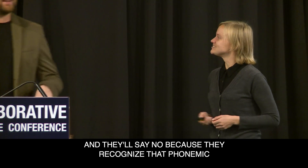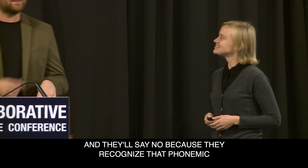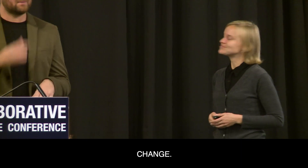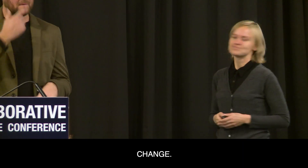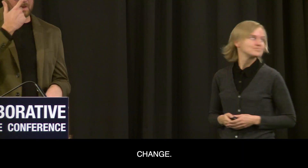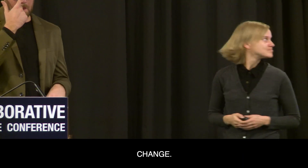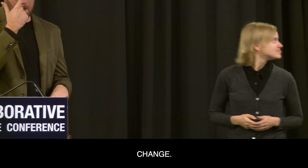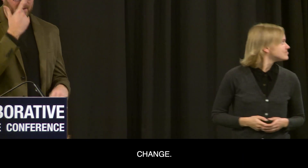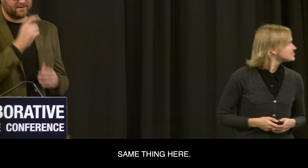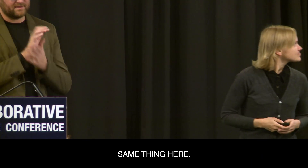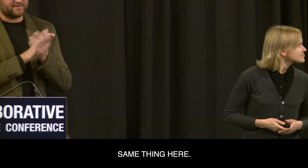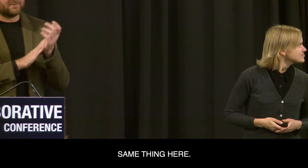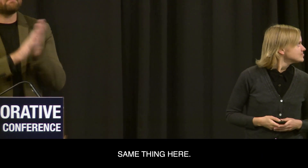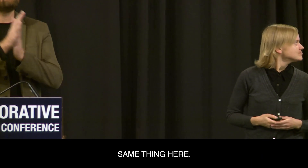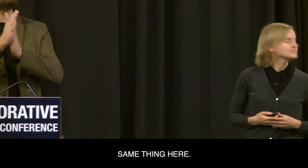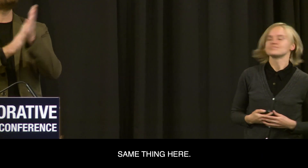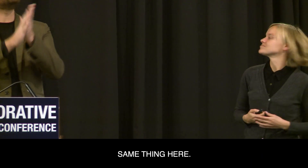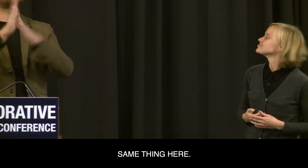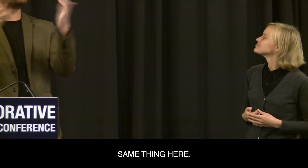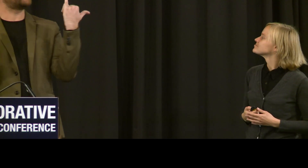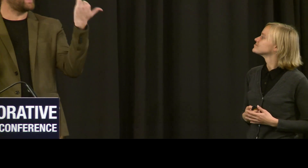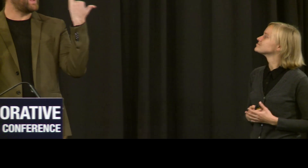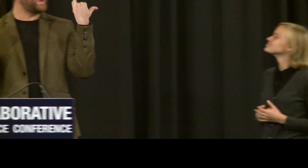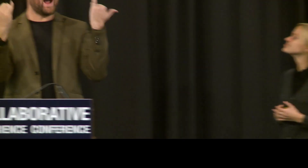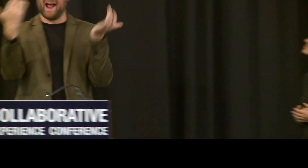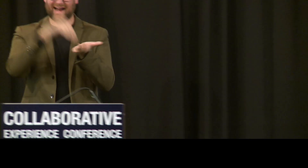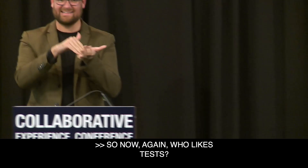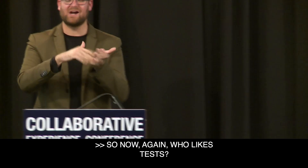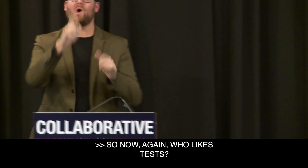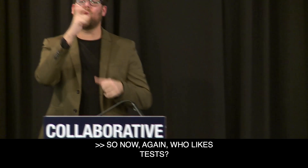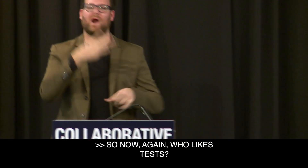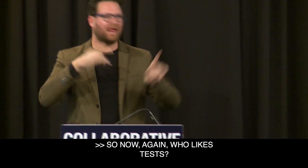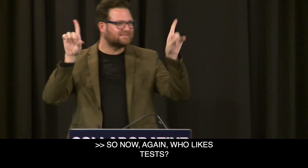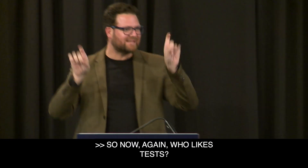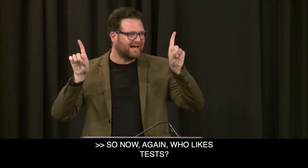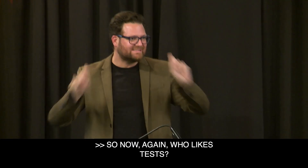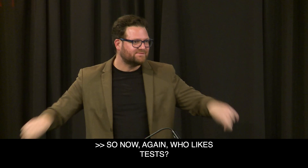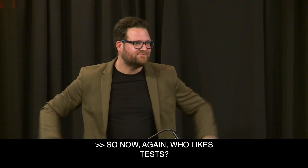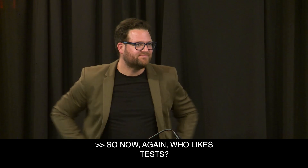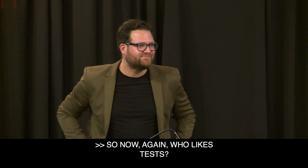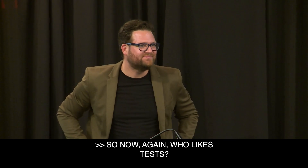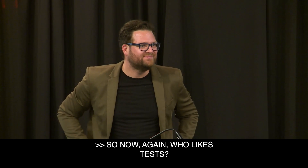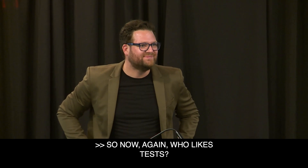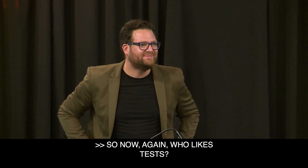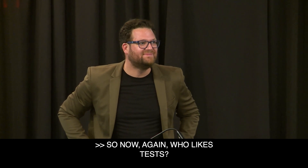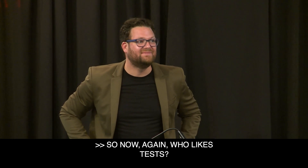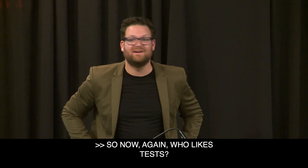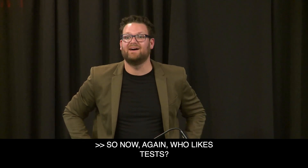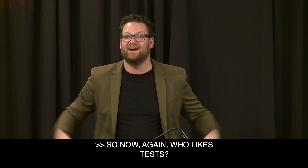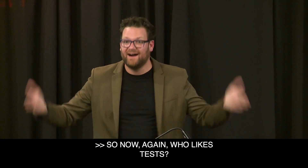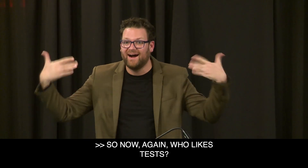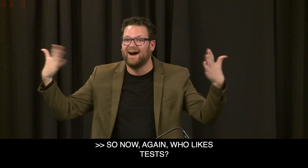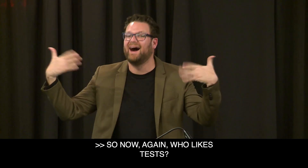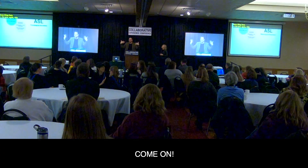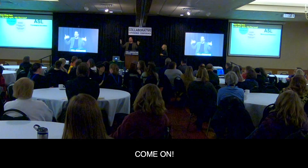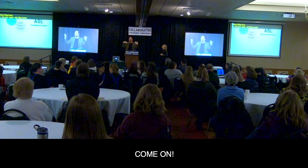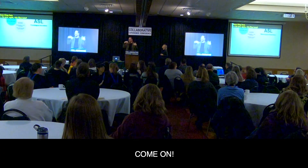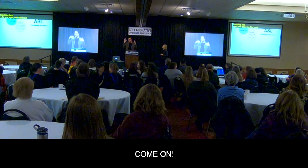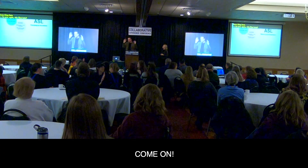phonemic change. Same thing here. So now, again, who likes tests? Come on!